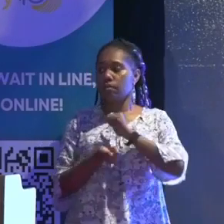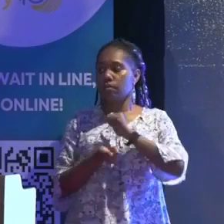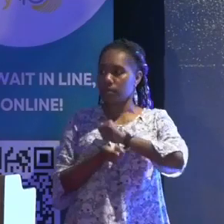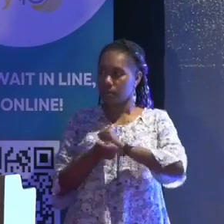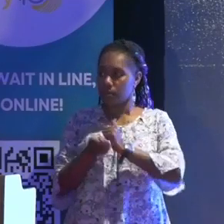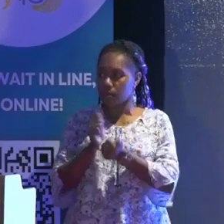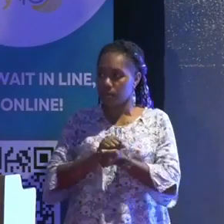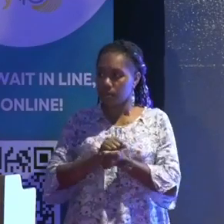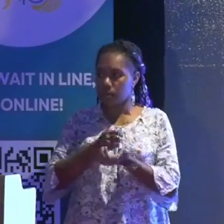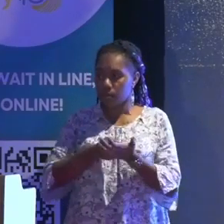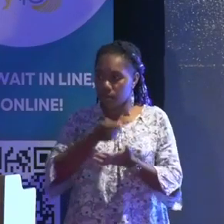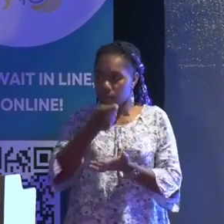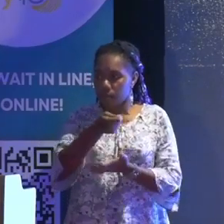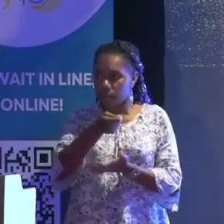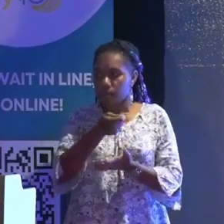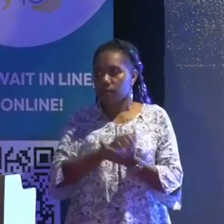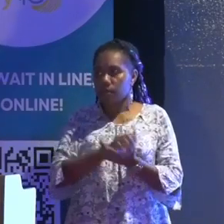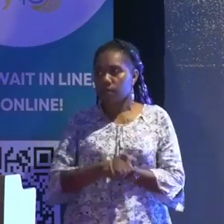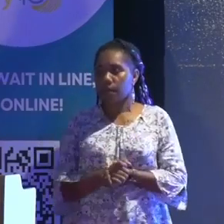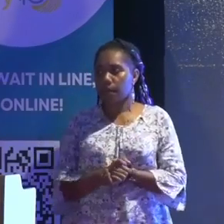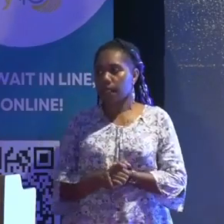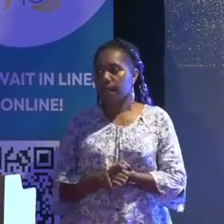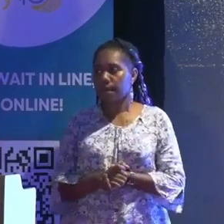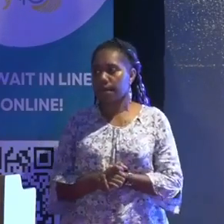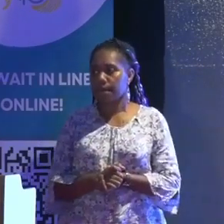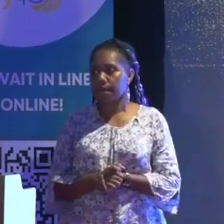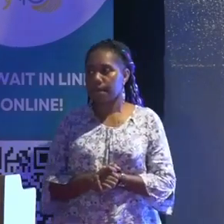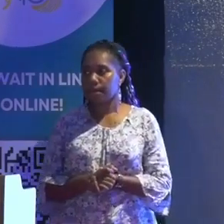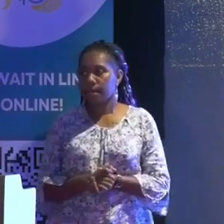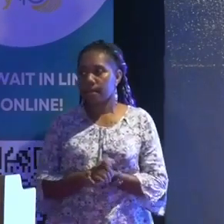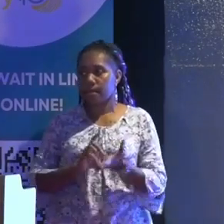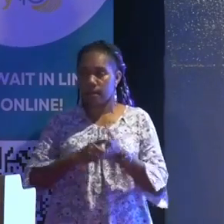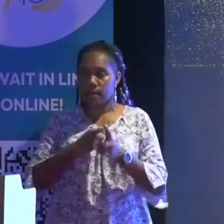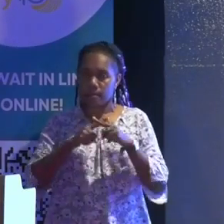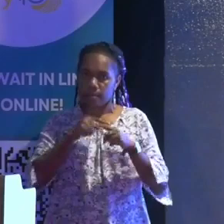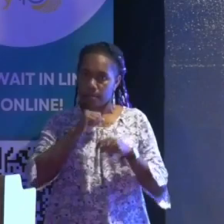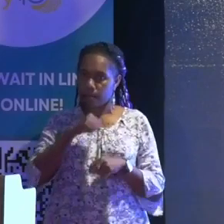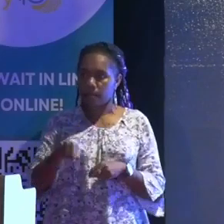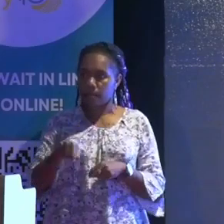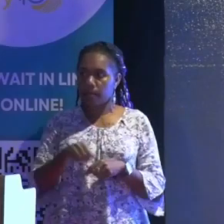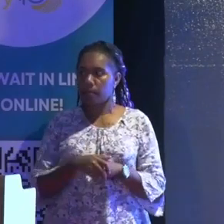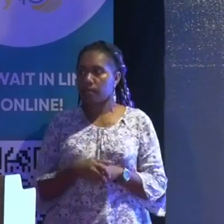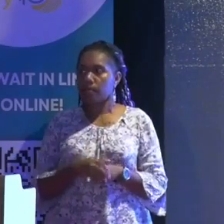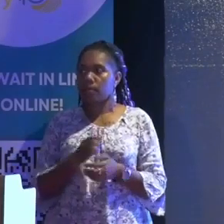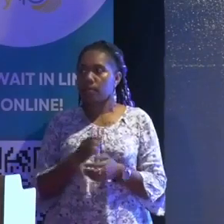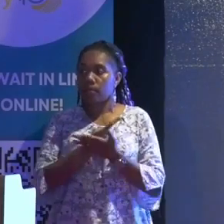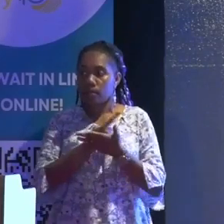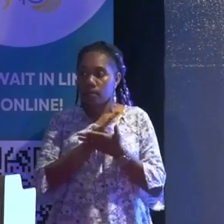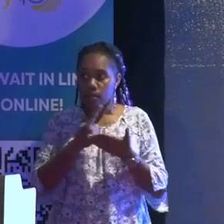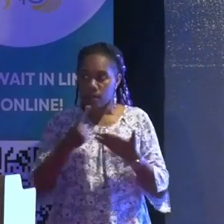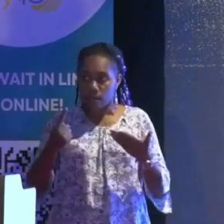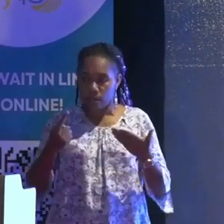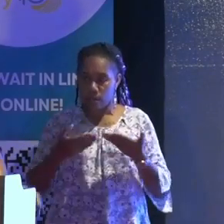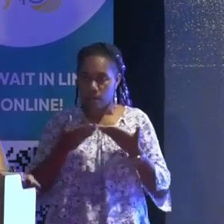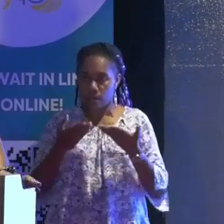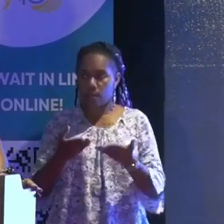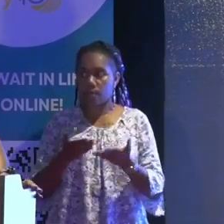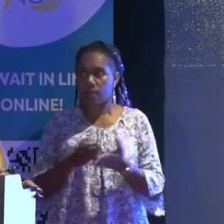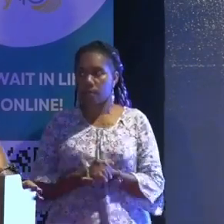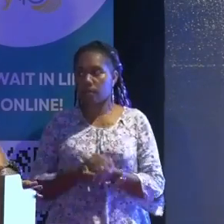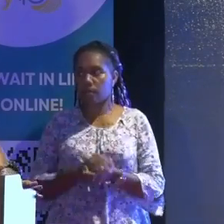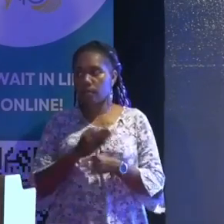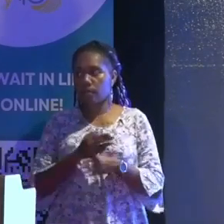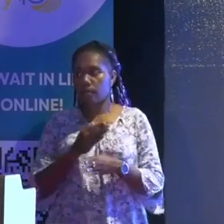So the employee contribution will be nil tax, and it will only apply on the employer's contribution and any other interest that